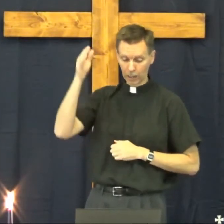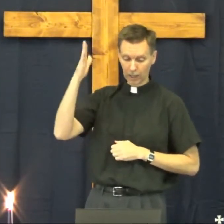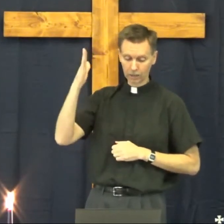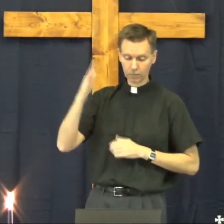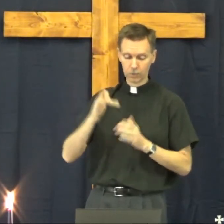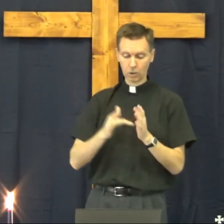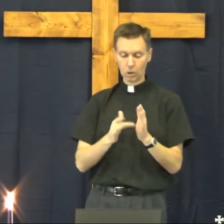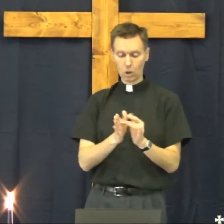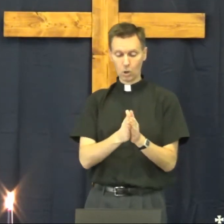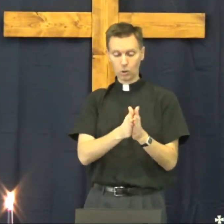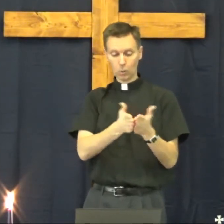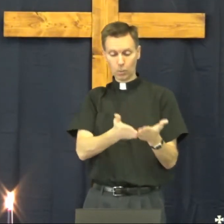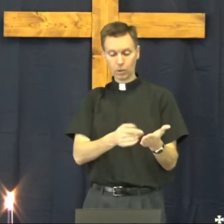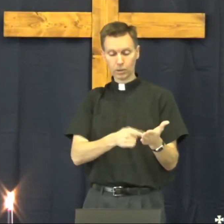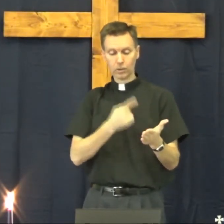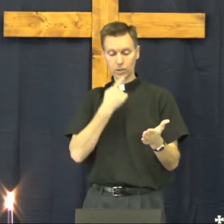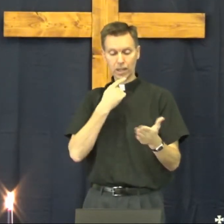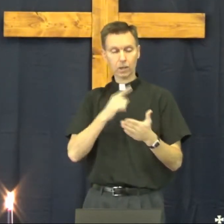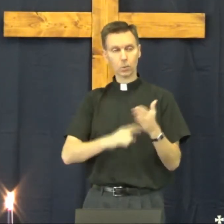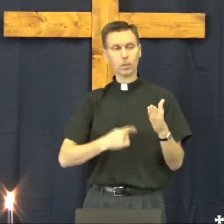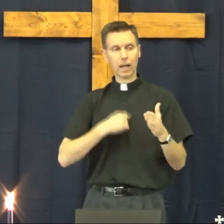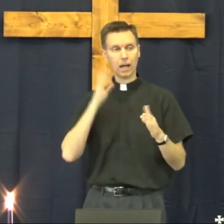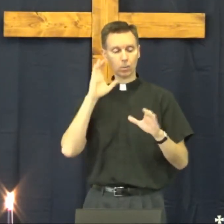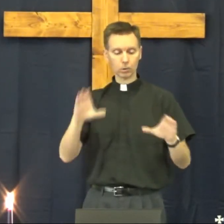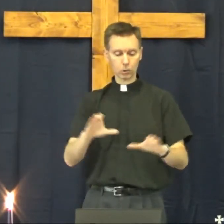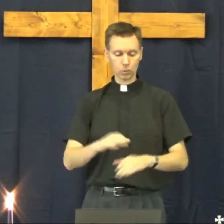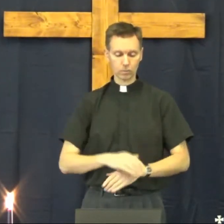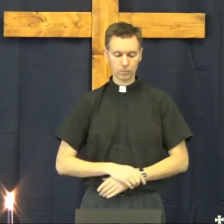God. The book says what I will do.